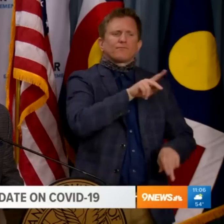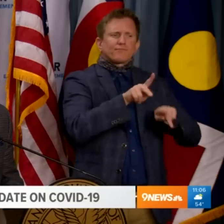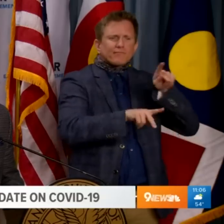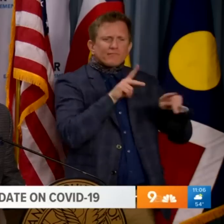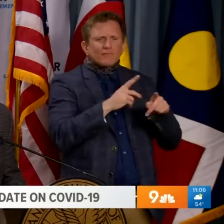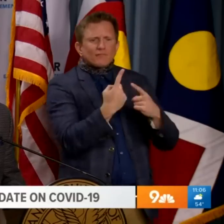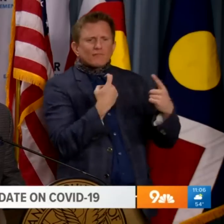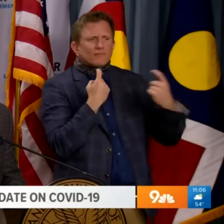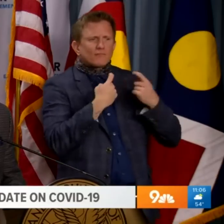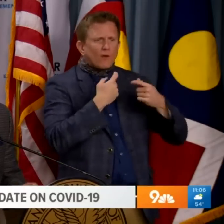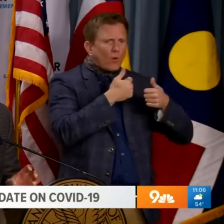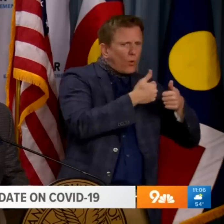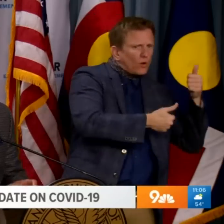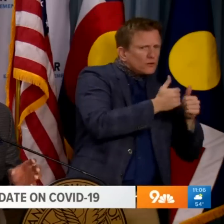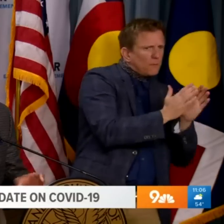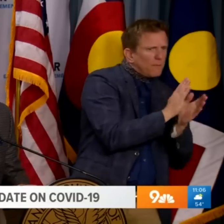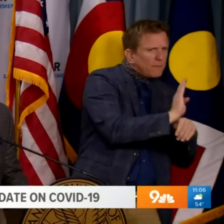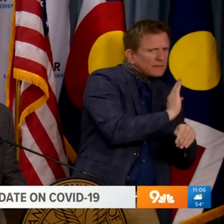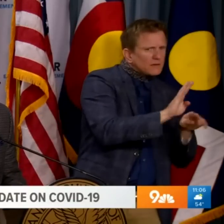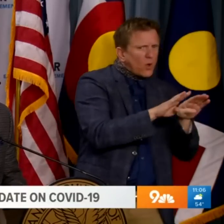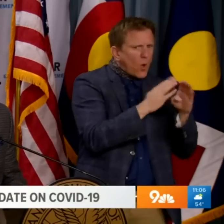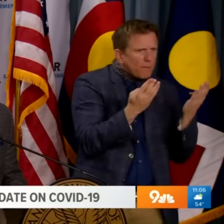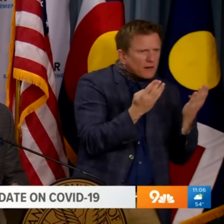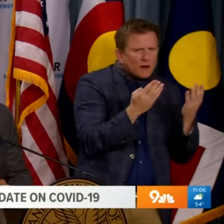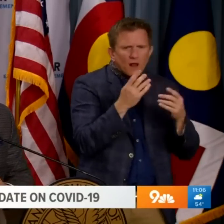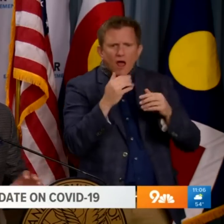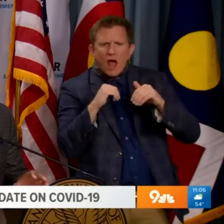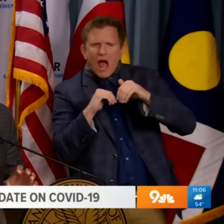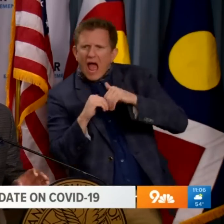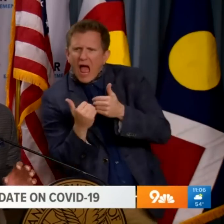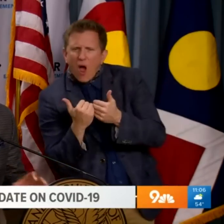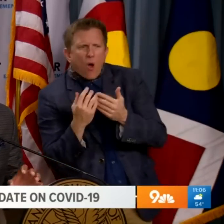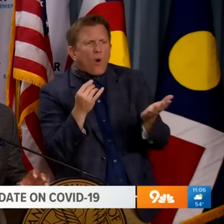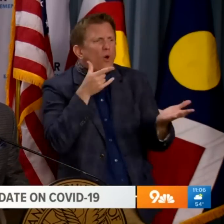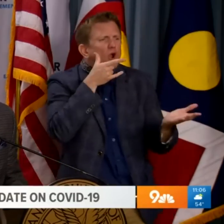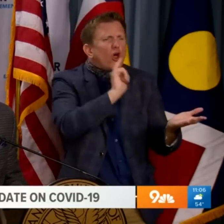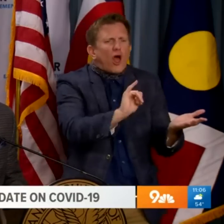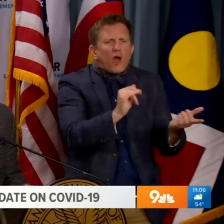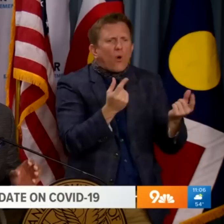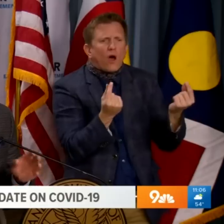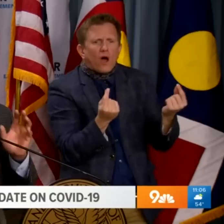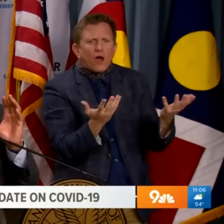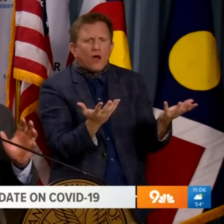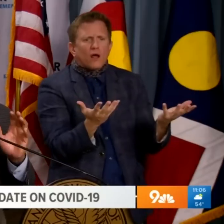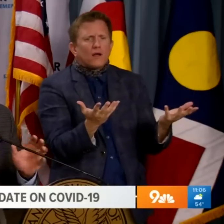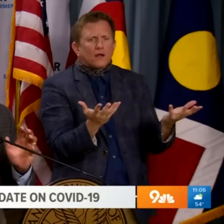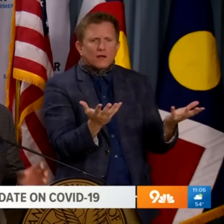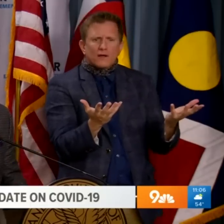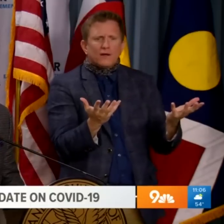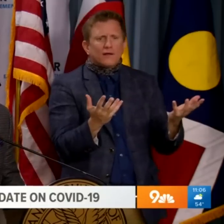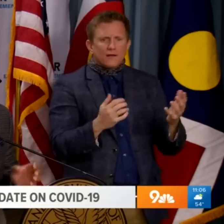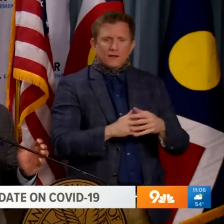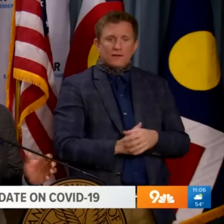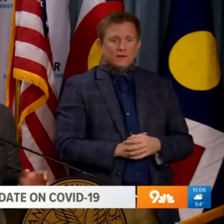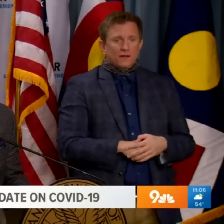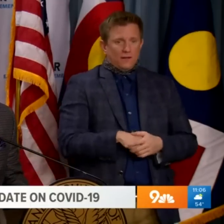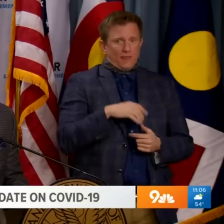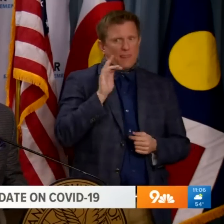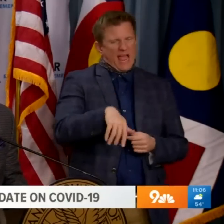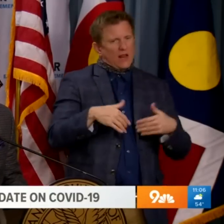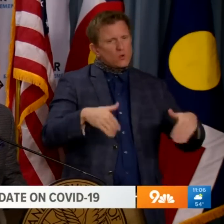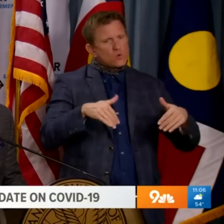should expect as residents of this city, as visitors to Denver, that these orders will remain in place for the foreseeable future